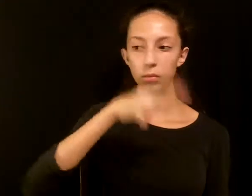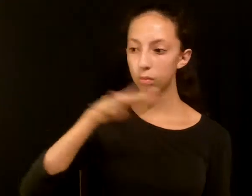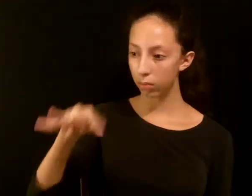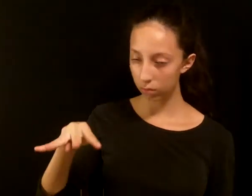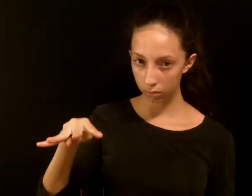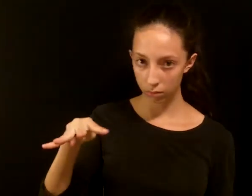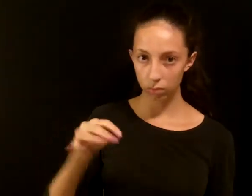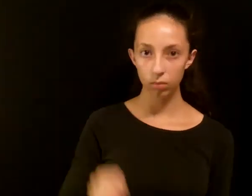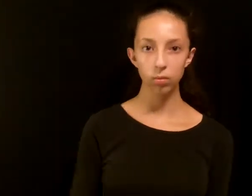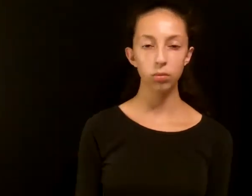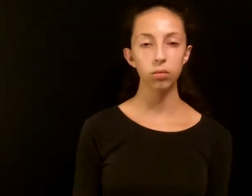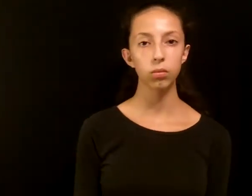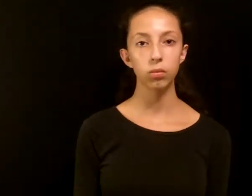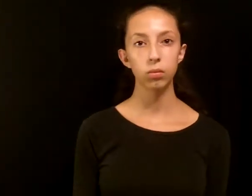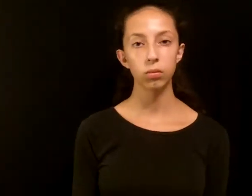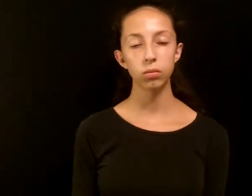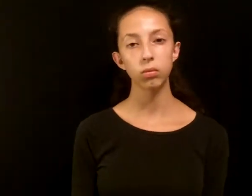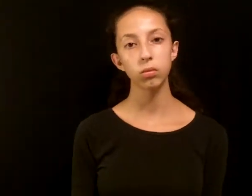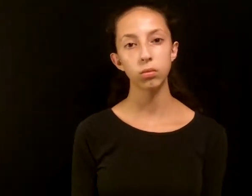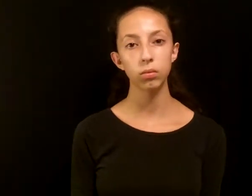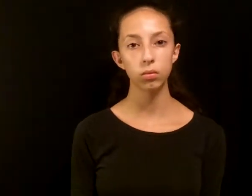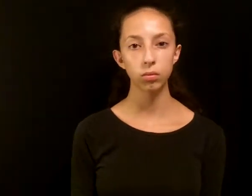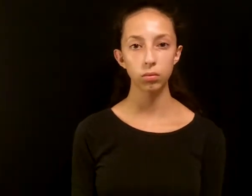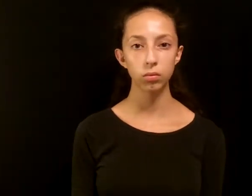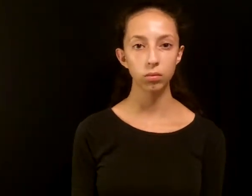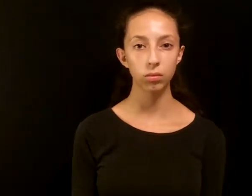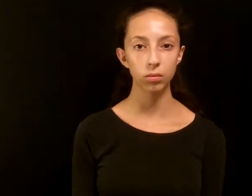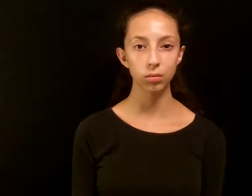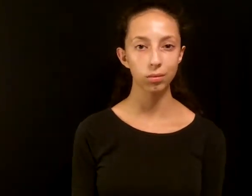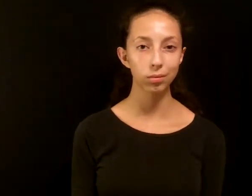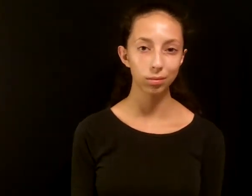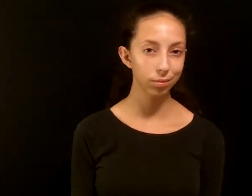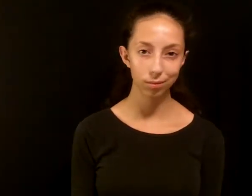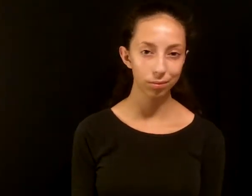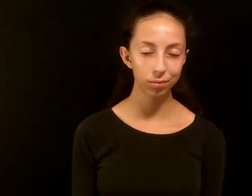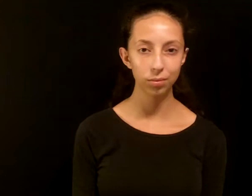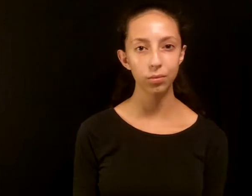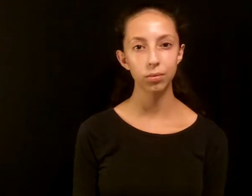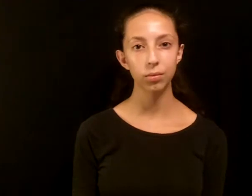1,244. In ASL, it's not 1,244. It's